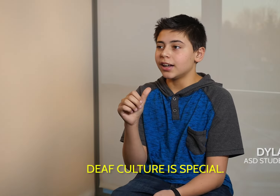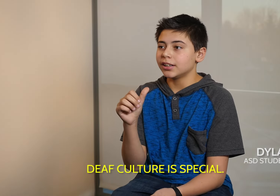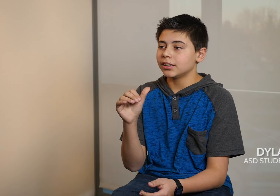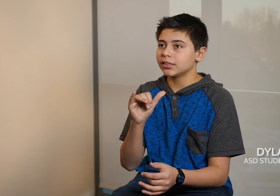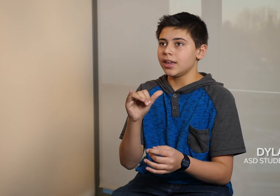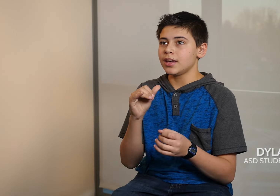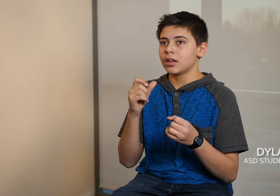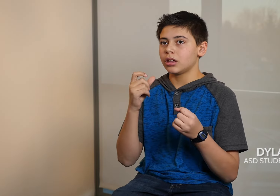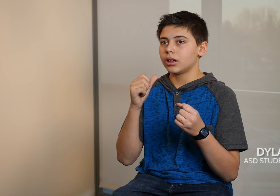special.